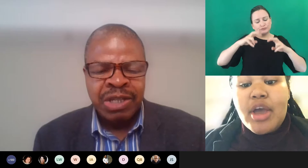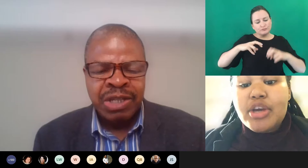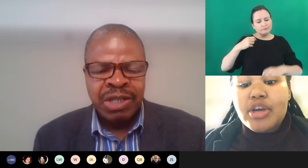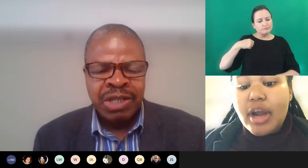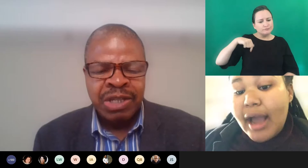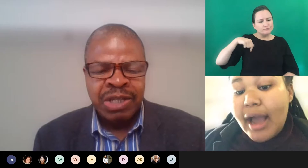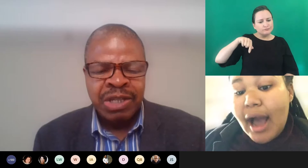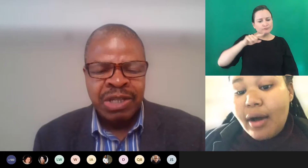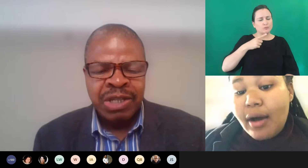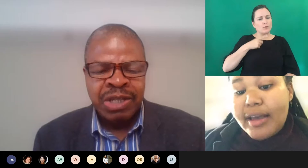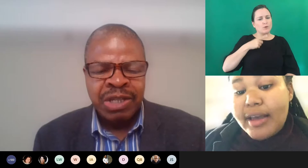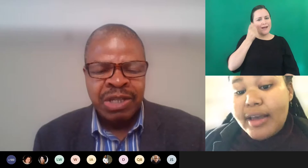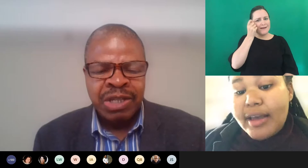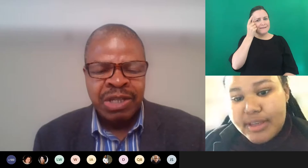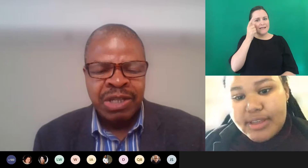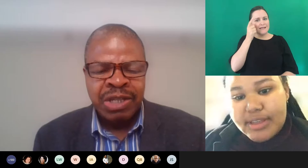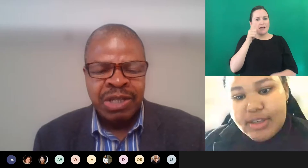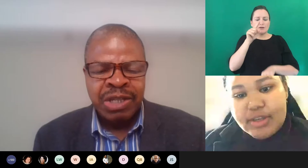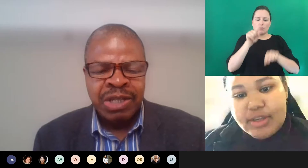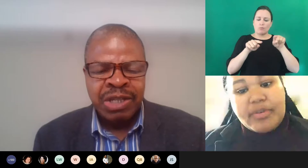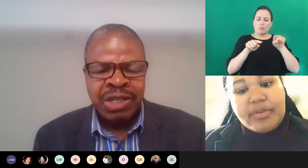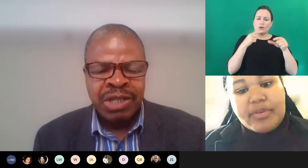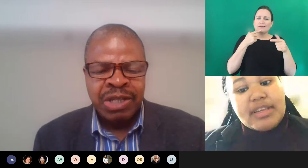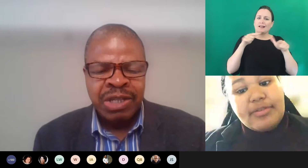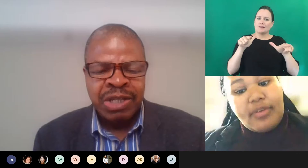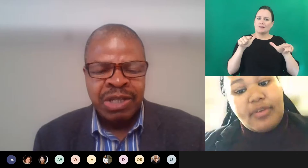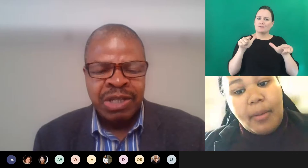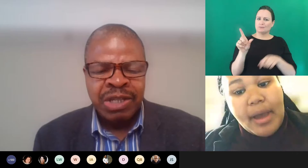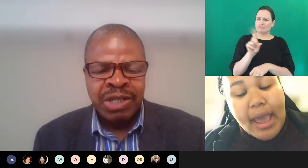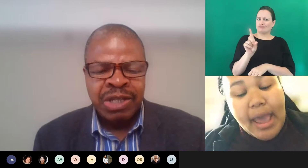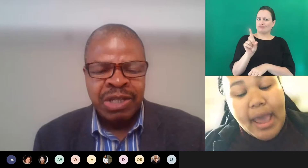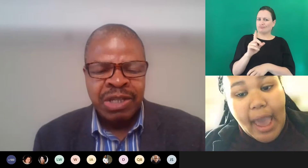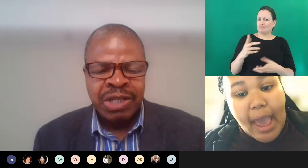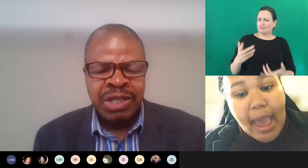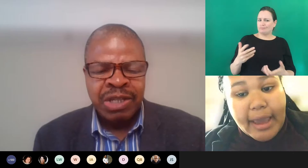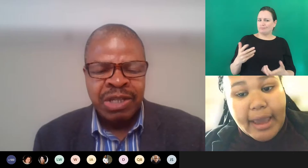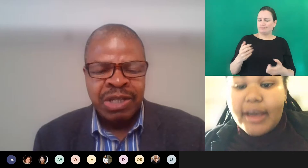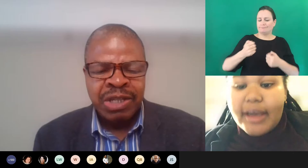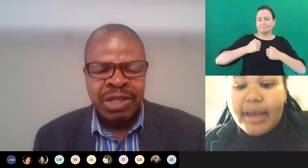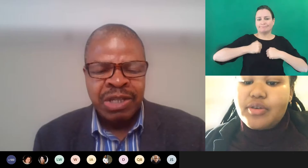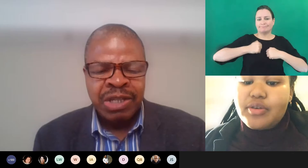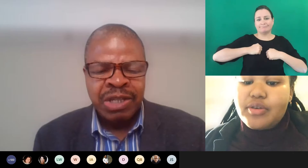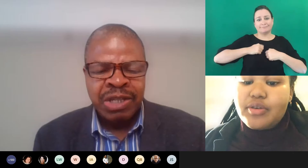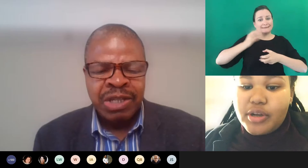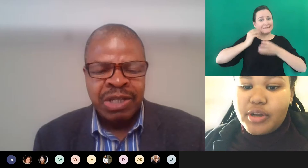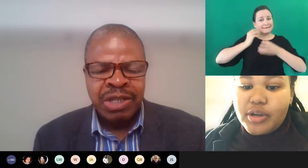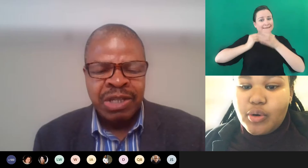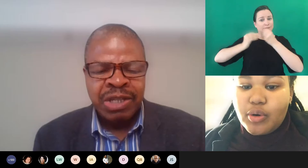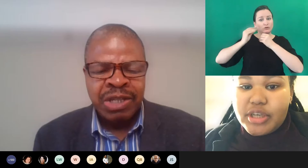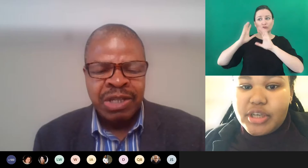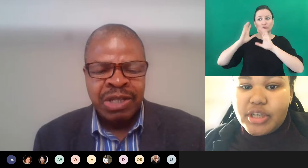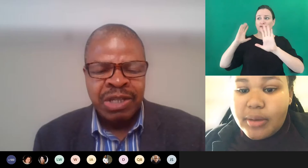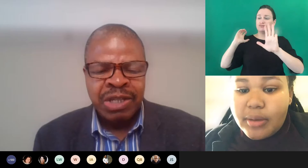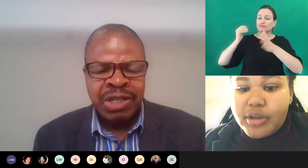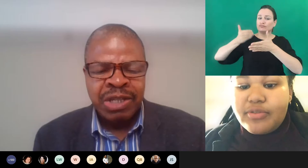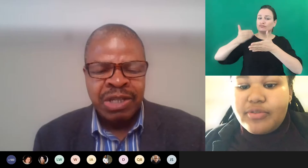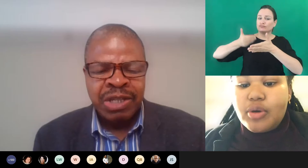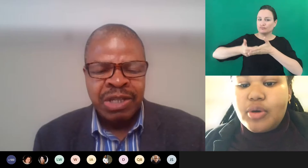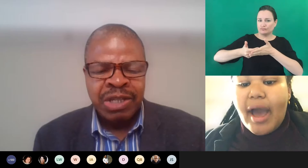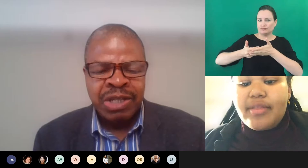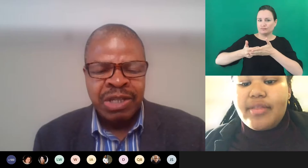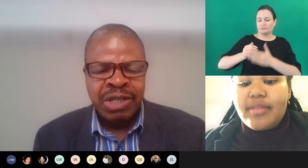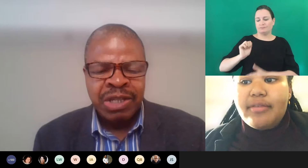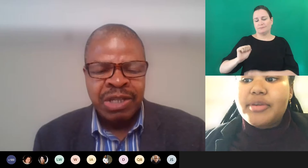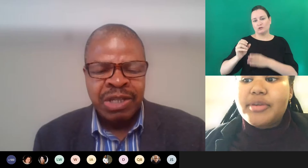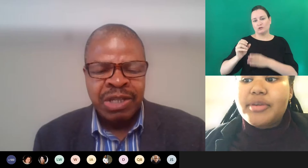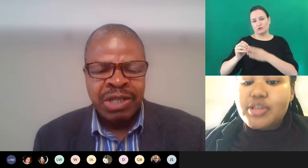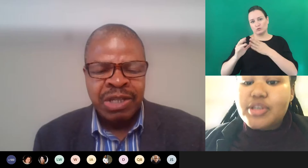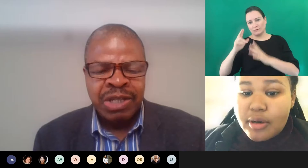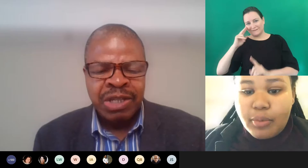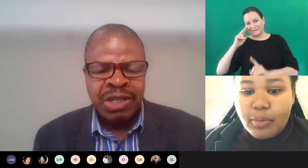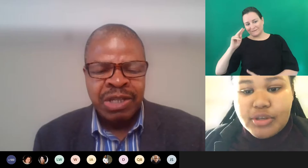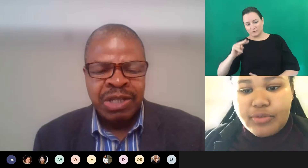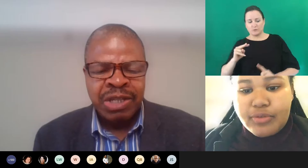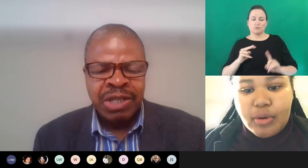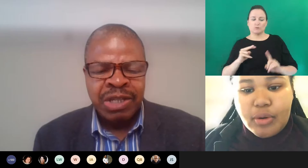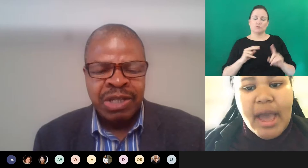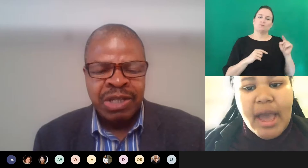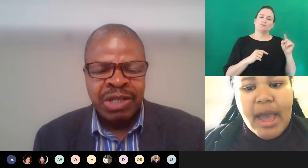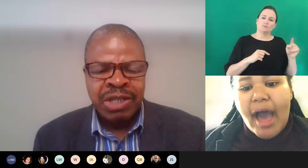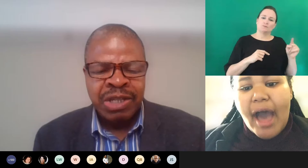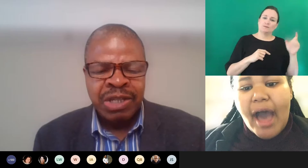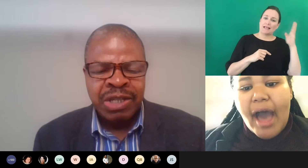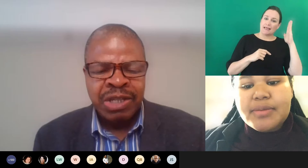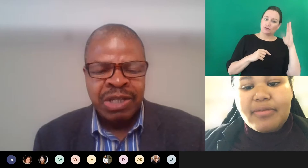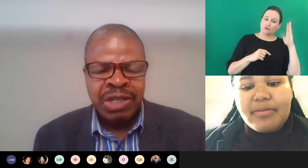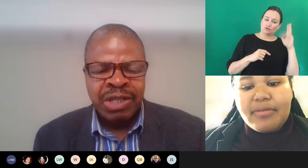multilingualism, sharing our experiences, obviously from a lecturer's point of view or teaching point of view, and then from a student point of